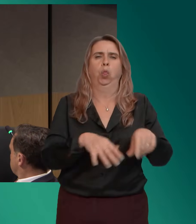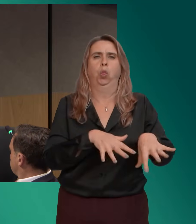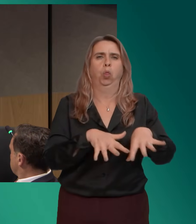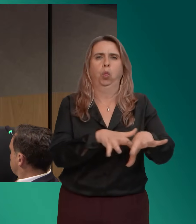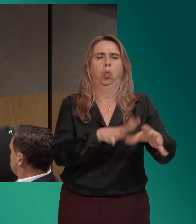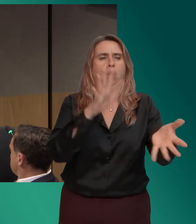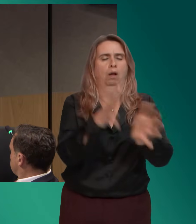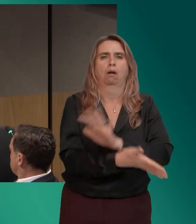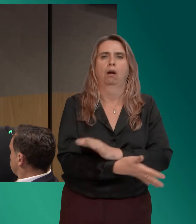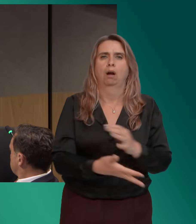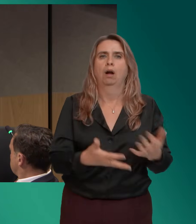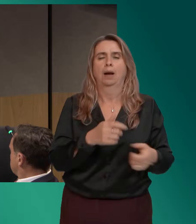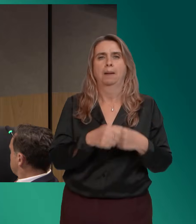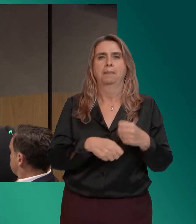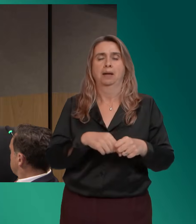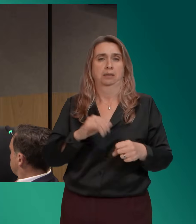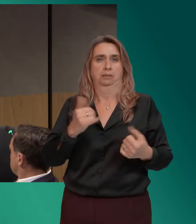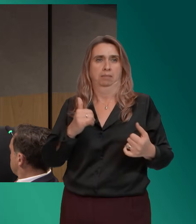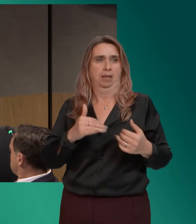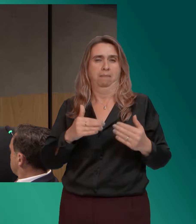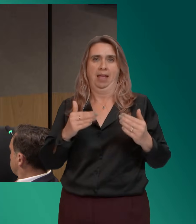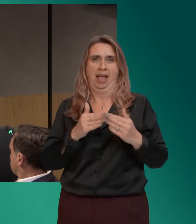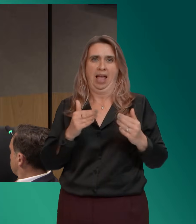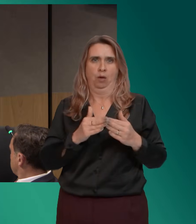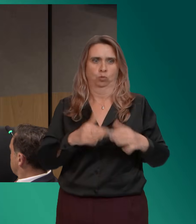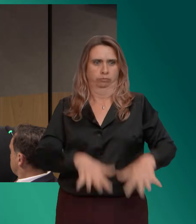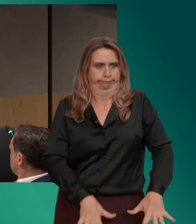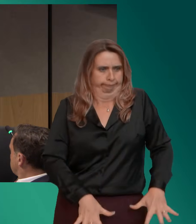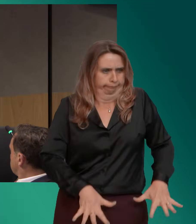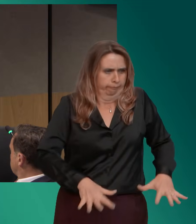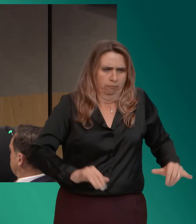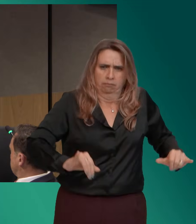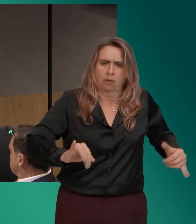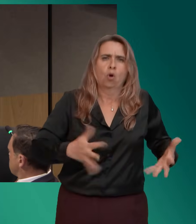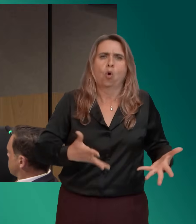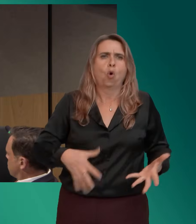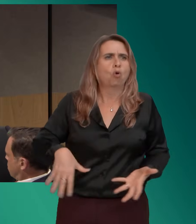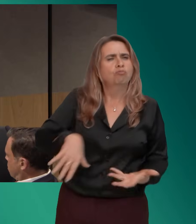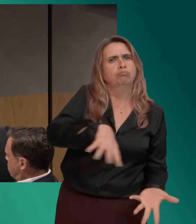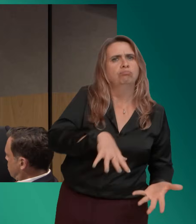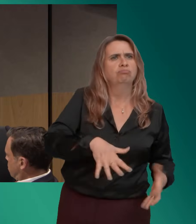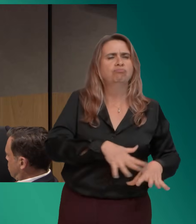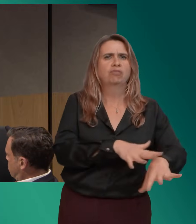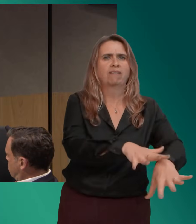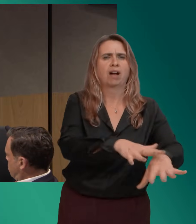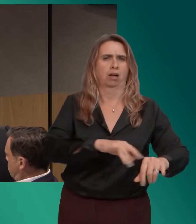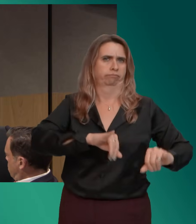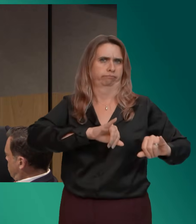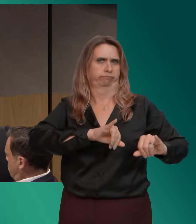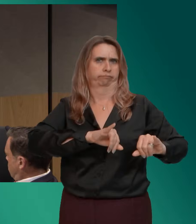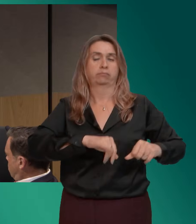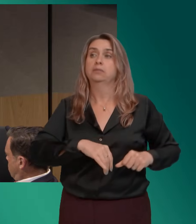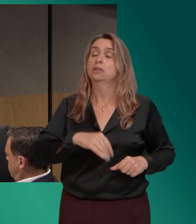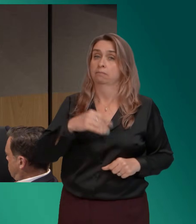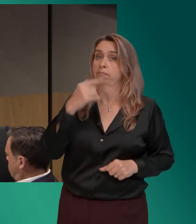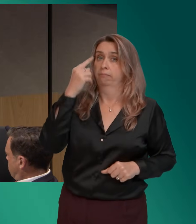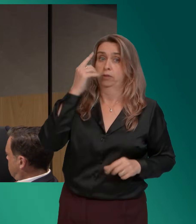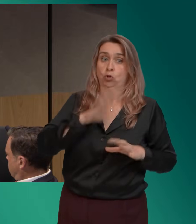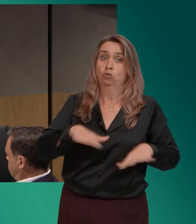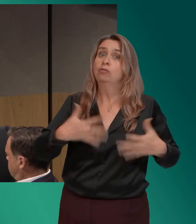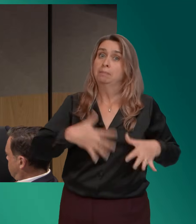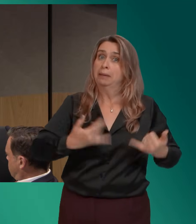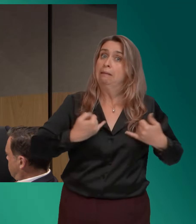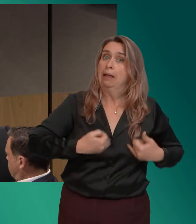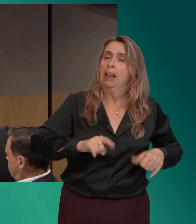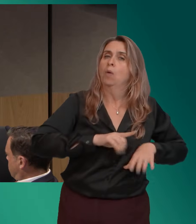are to let it back up and flood the houses with sewage or release into the river. As mentioned earlier, there have been reports of children being taken ill